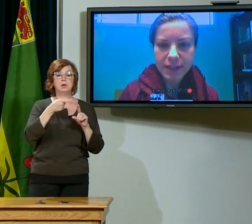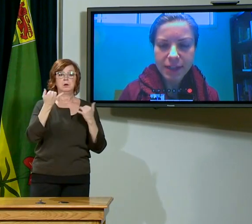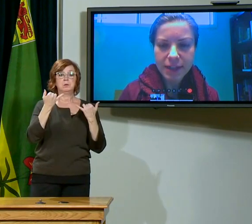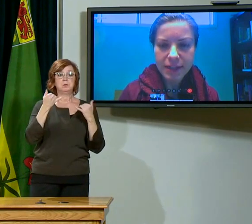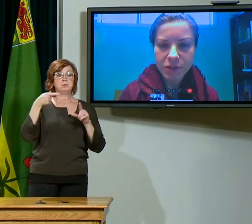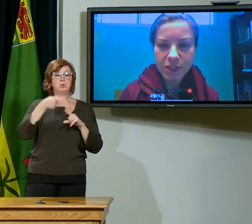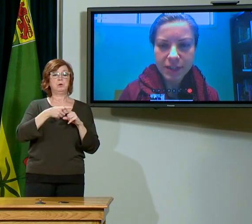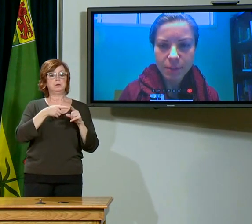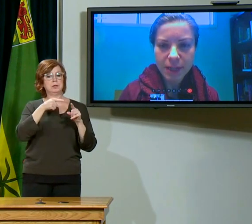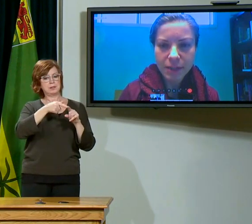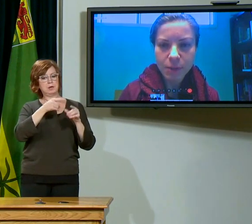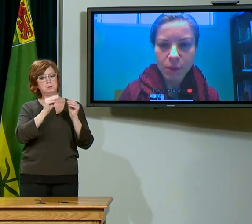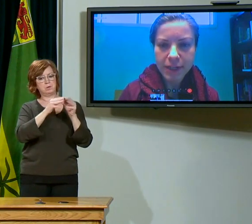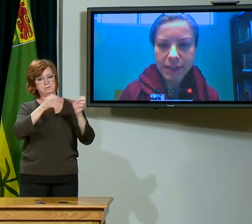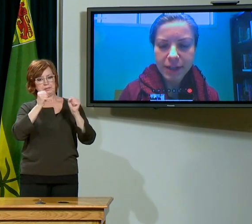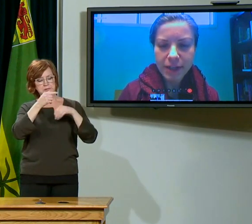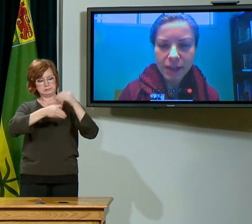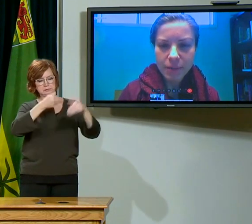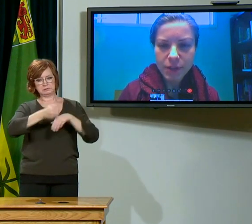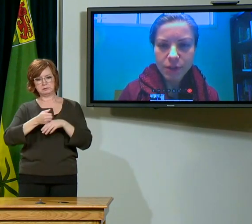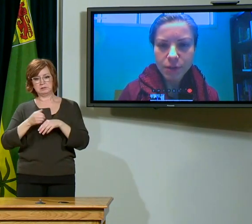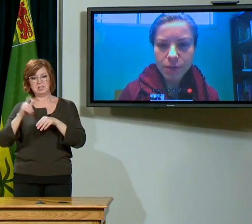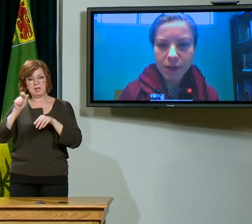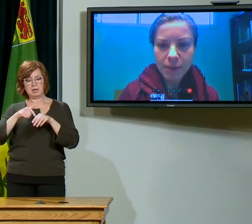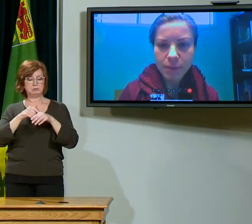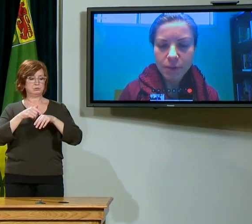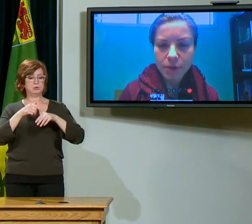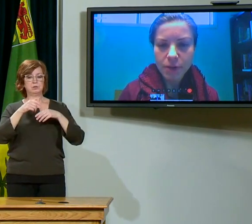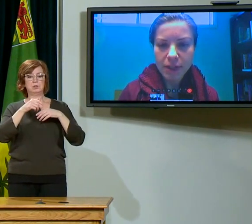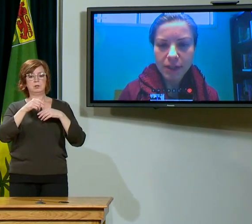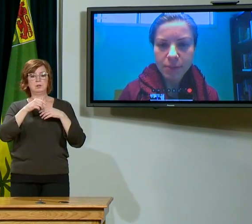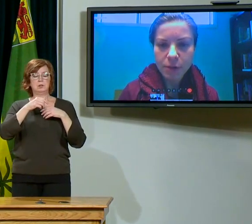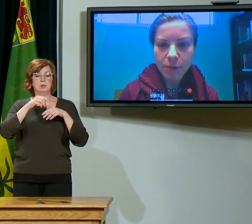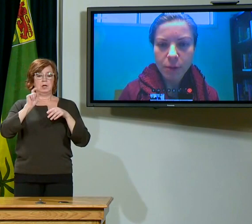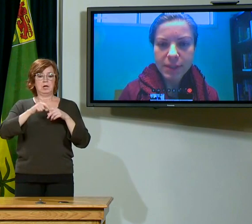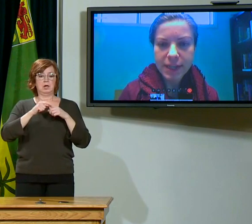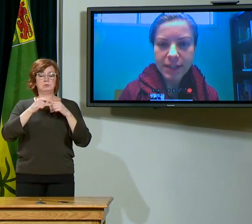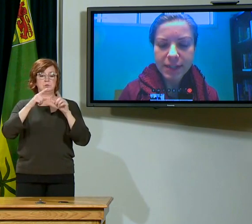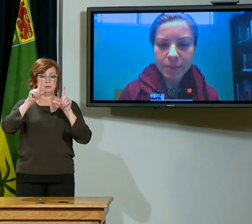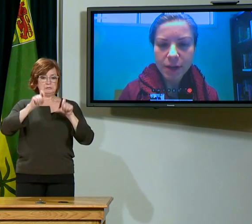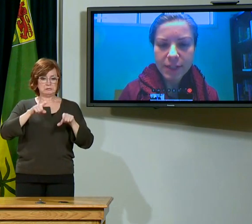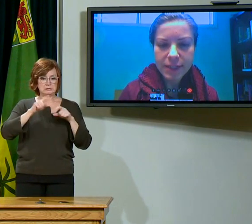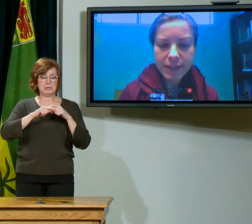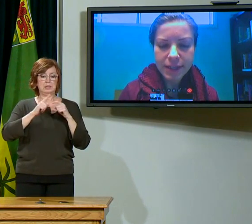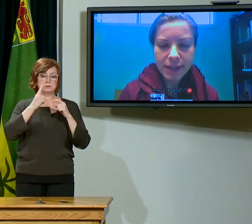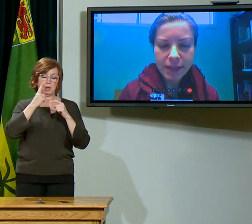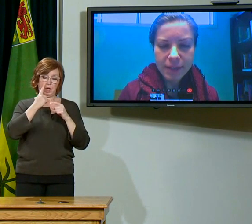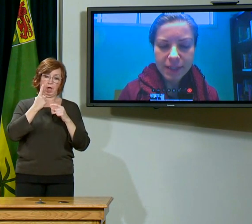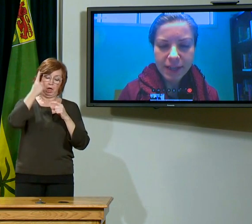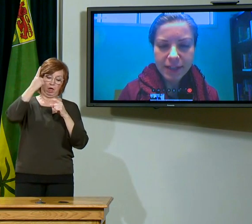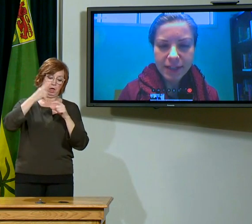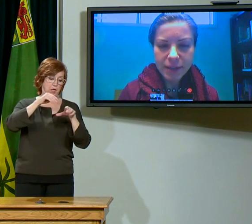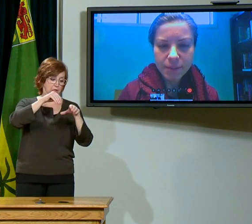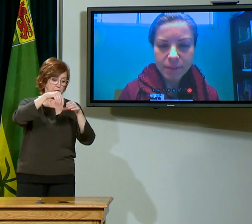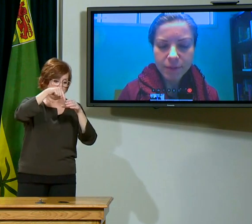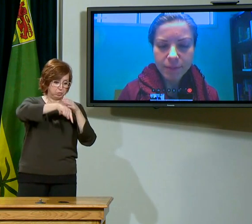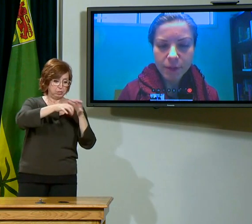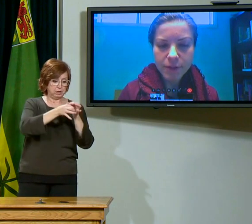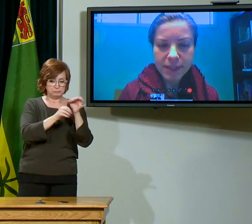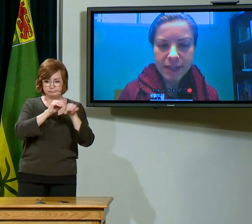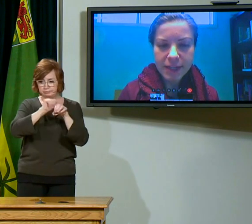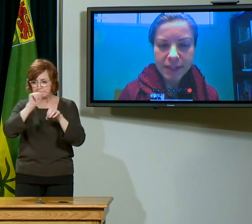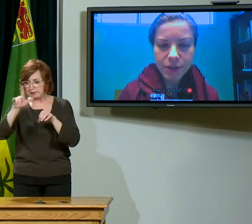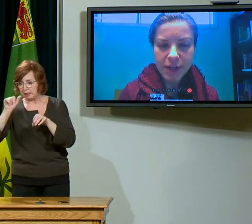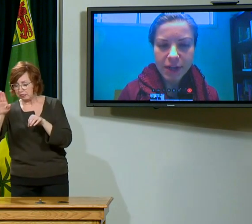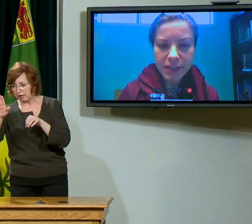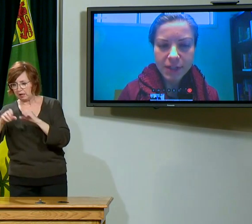that these machines are being deployed to rural and more remote sites in the province, so that precludes